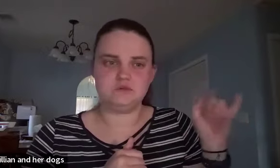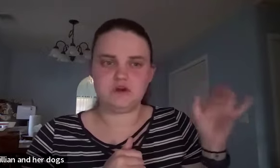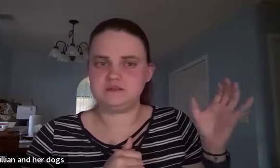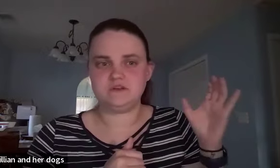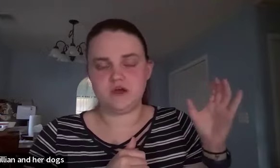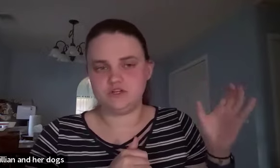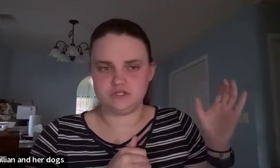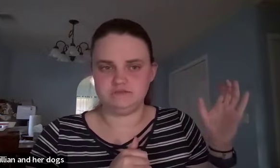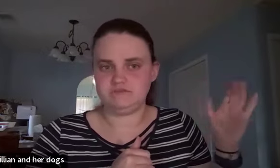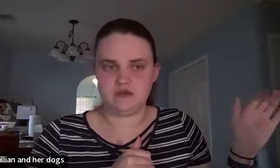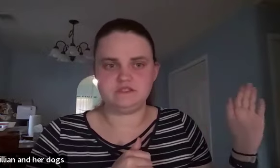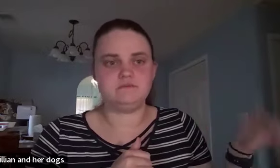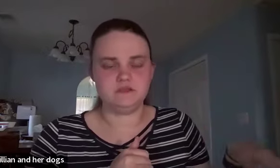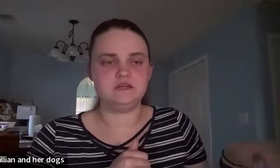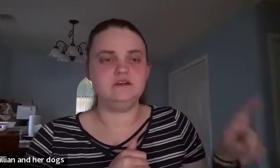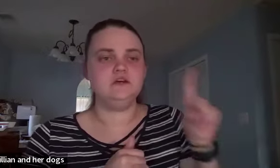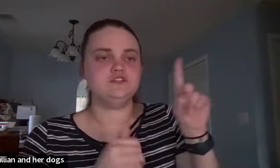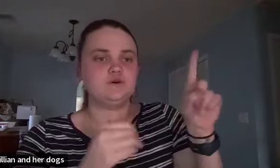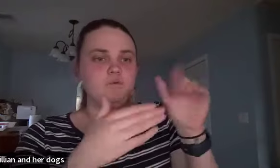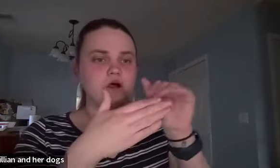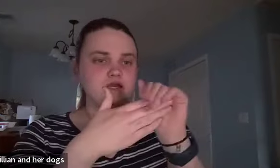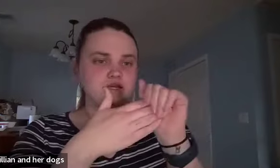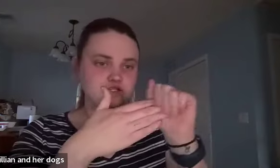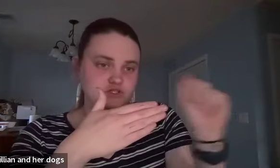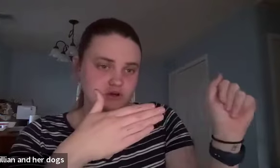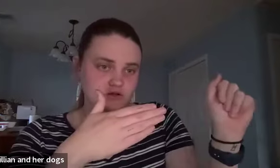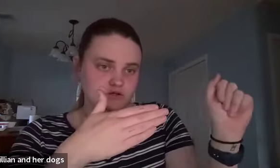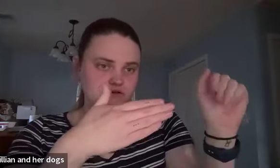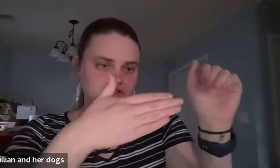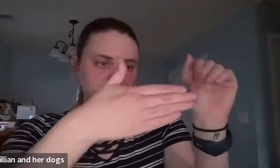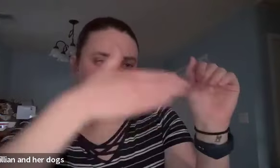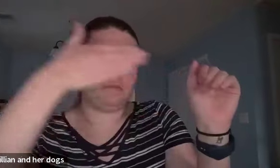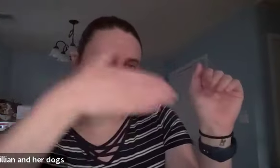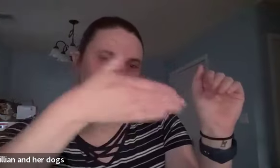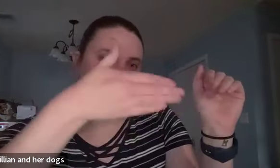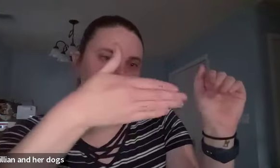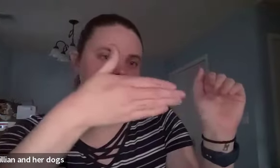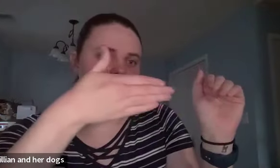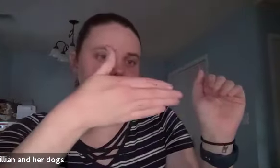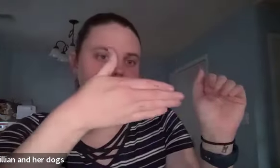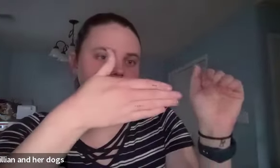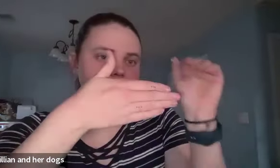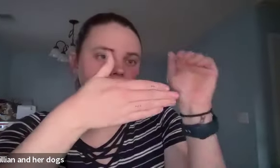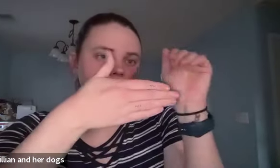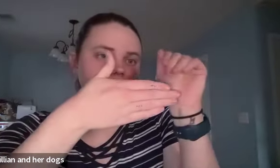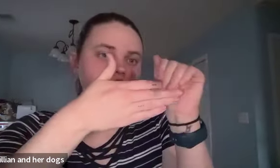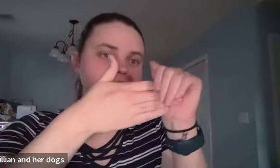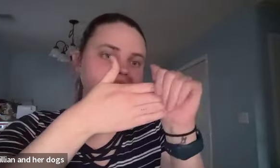similar concept of 100,000, a million. So $1. So it's like my non-dominant is sideways. Dominant's